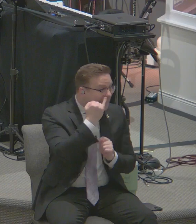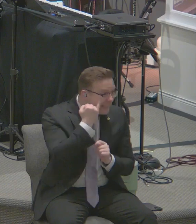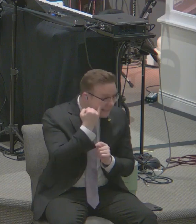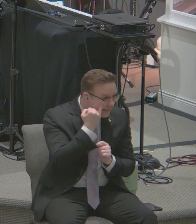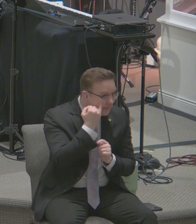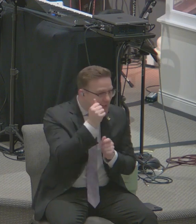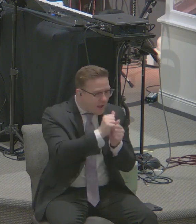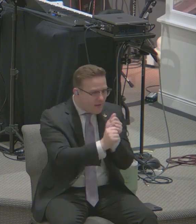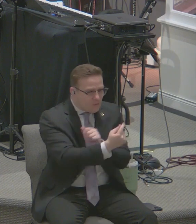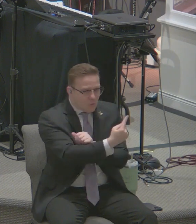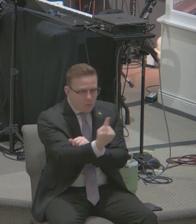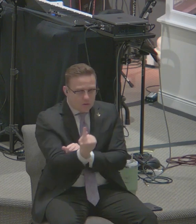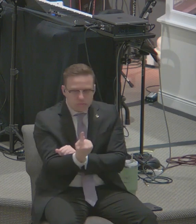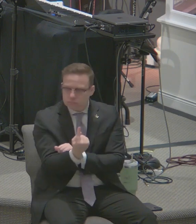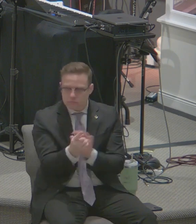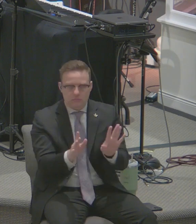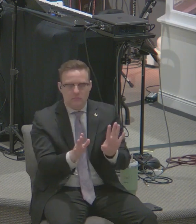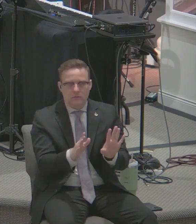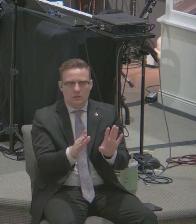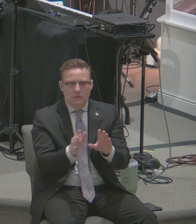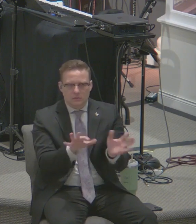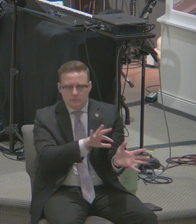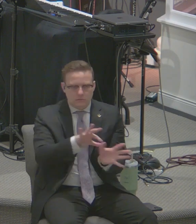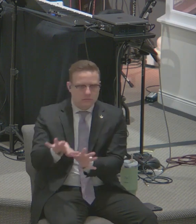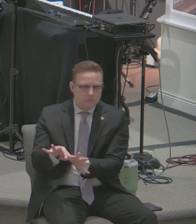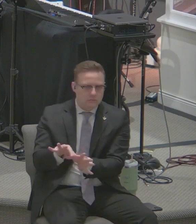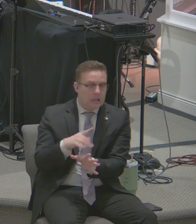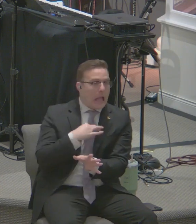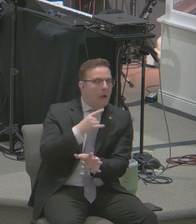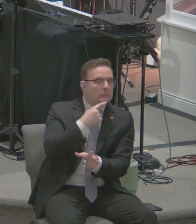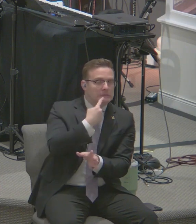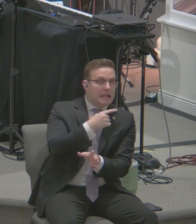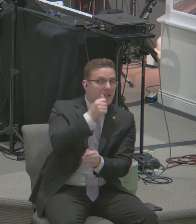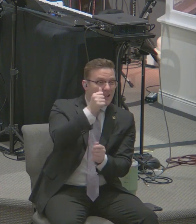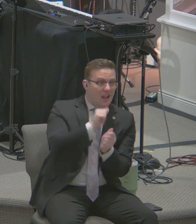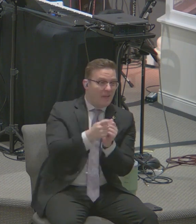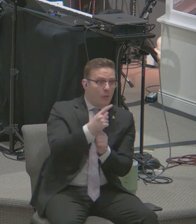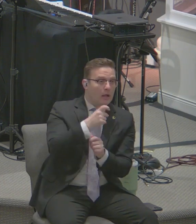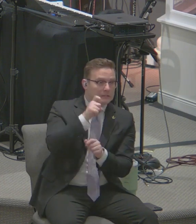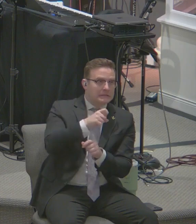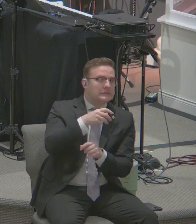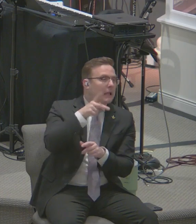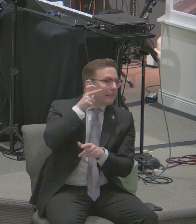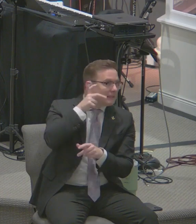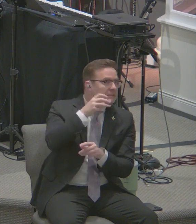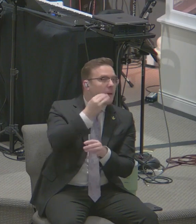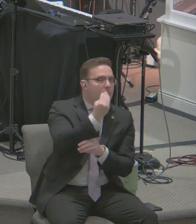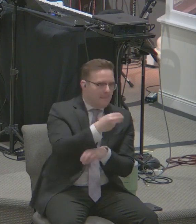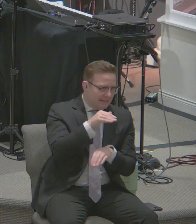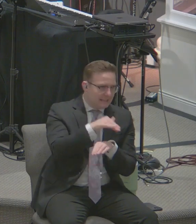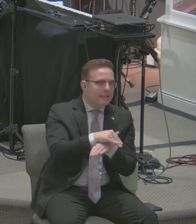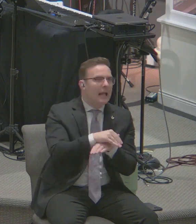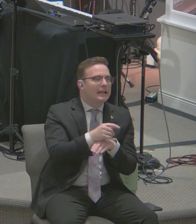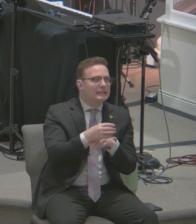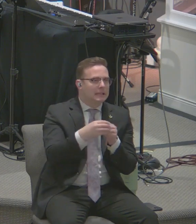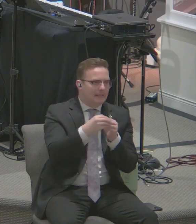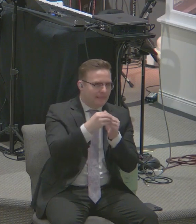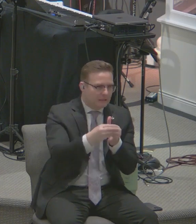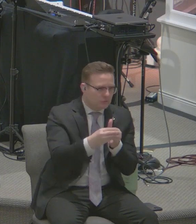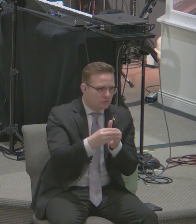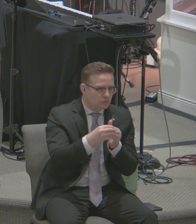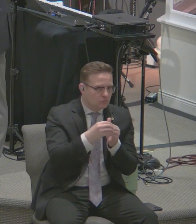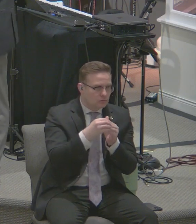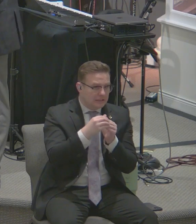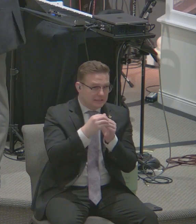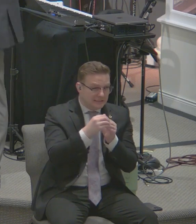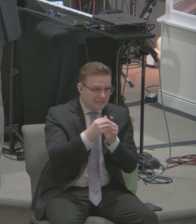if every one of us, by the way, I would recommend anyone to listen to Monday night's leadership lesson. Actually, all the lessons.